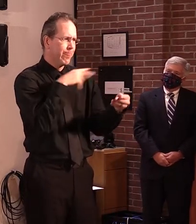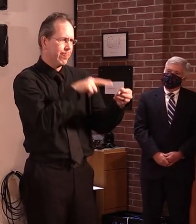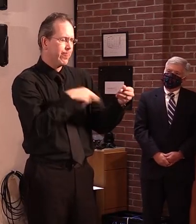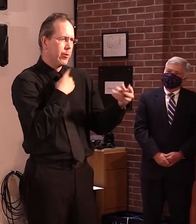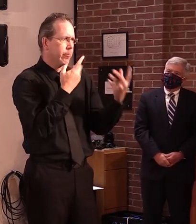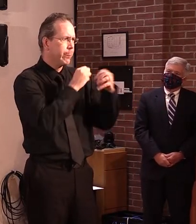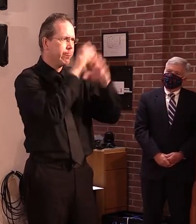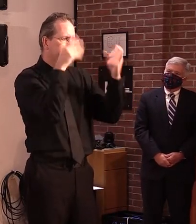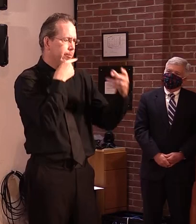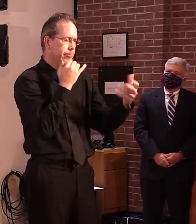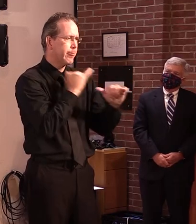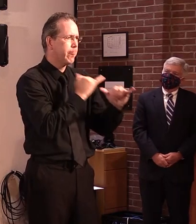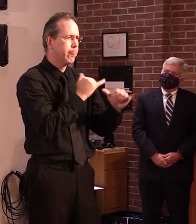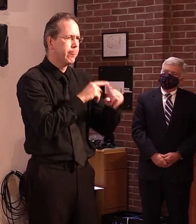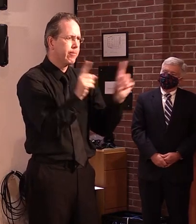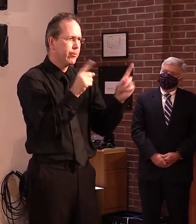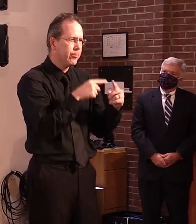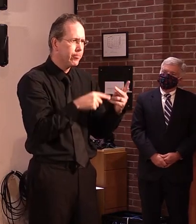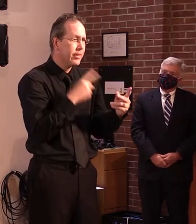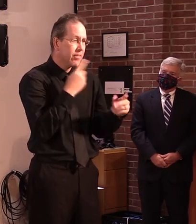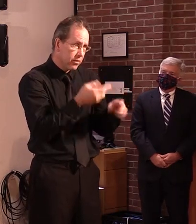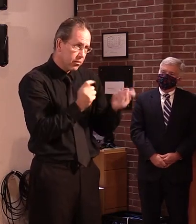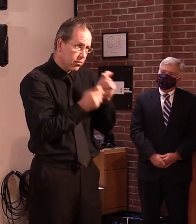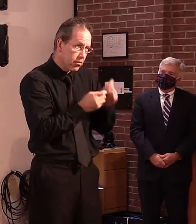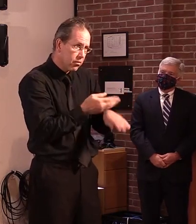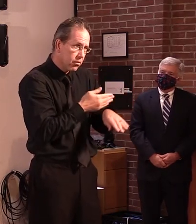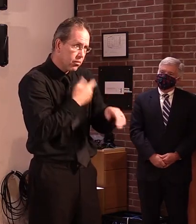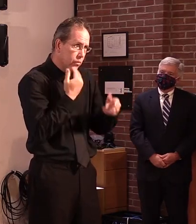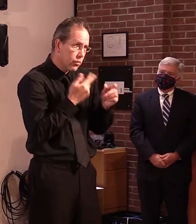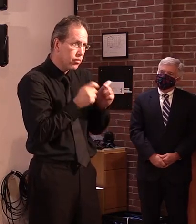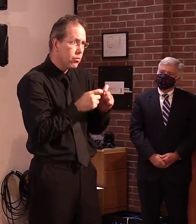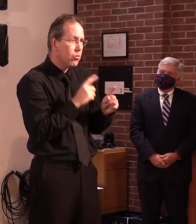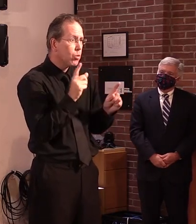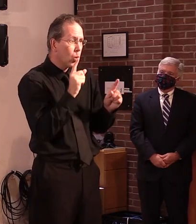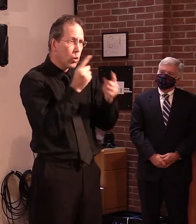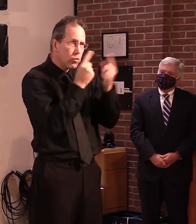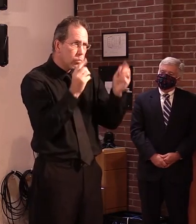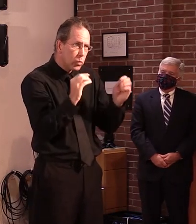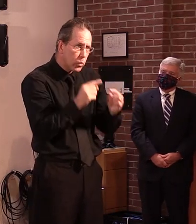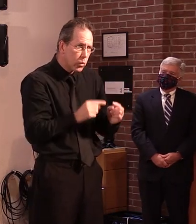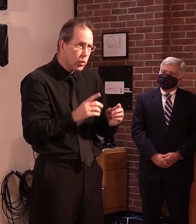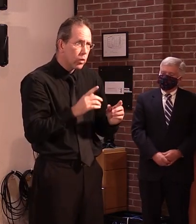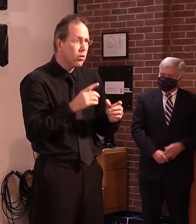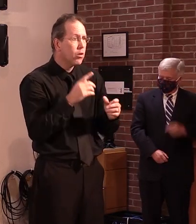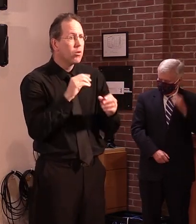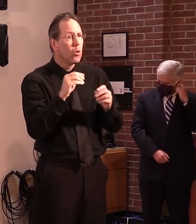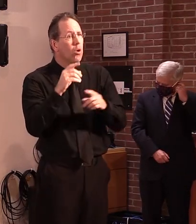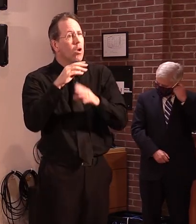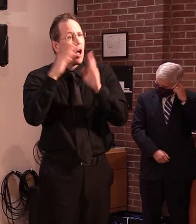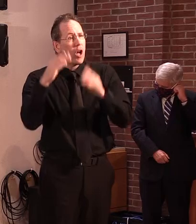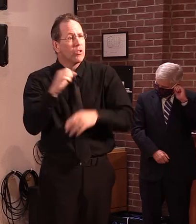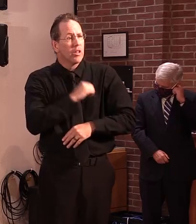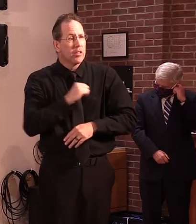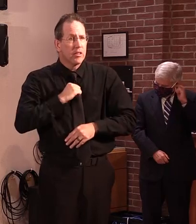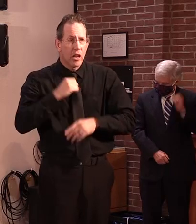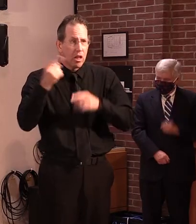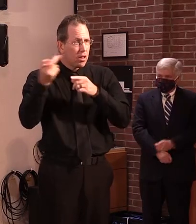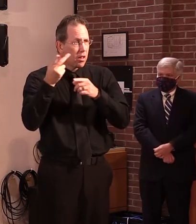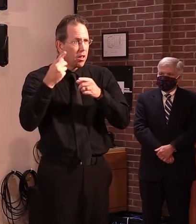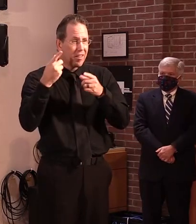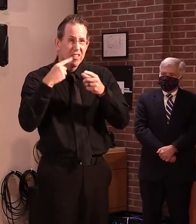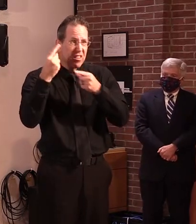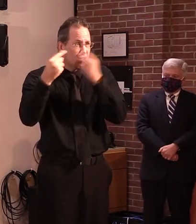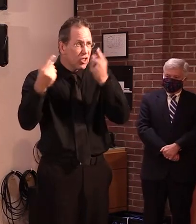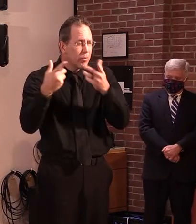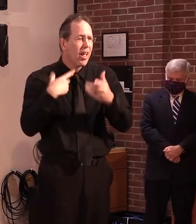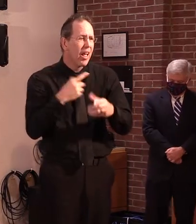if there is agreement or no agreement between the House and the Senate, and there may be a conference committee, and then we may be able to get further